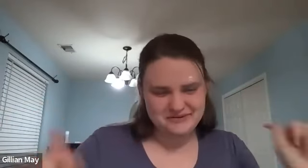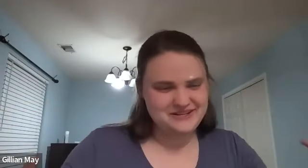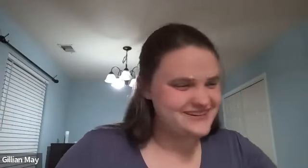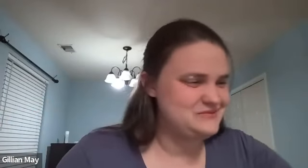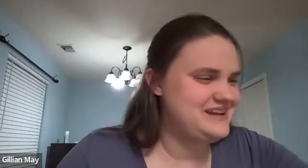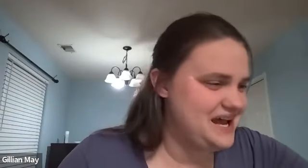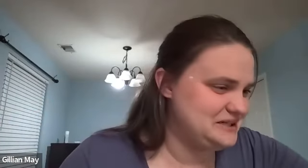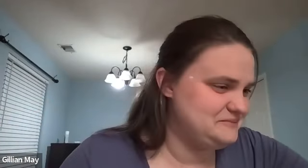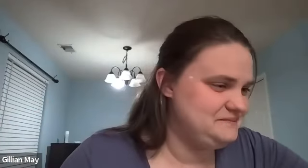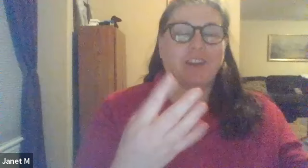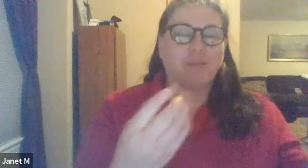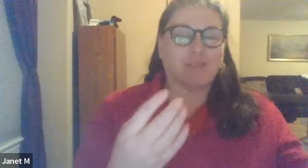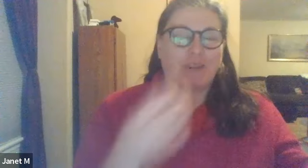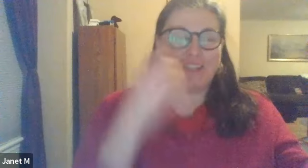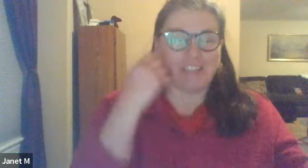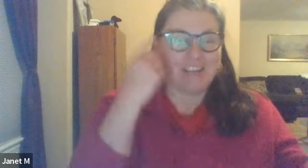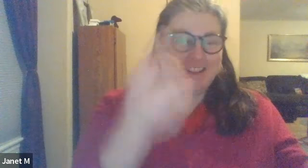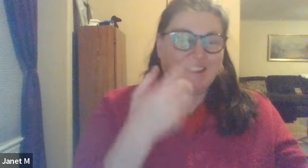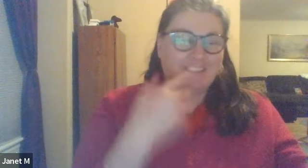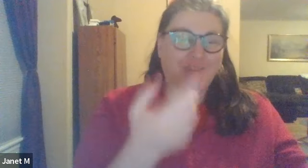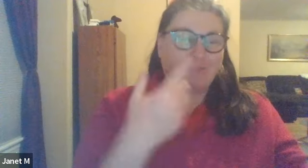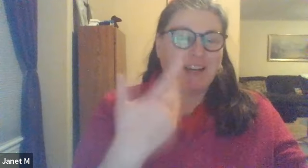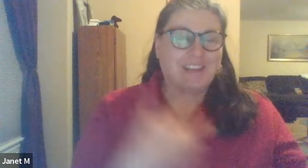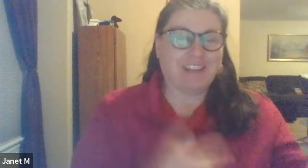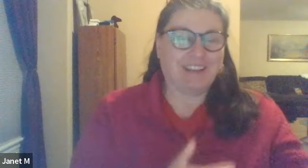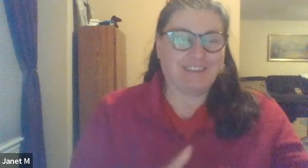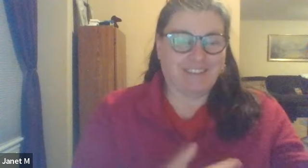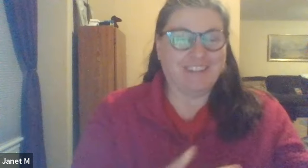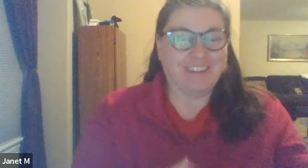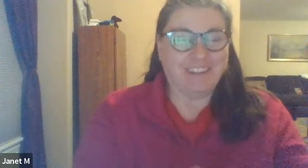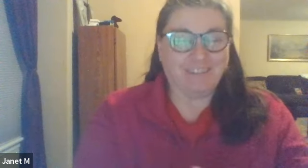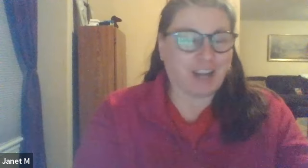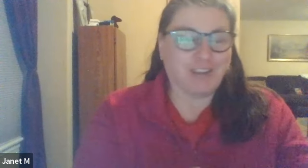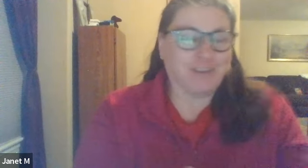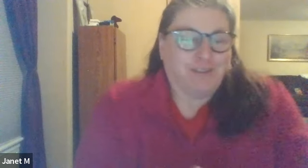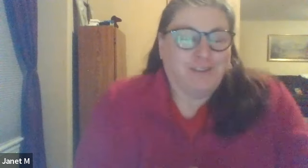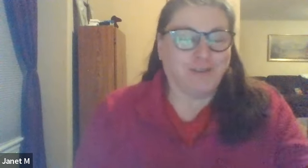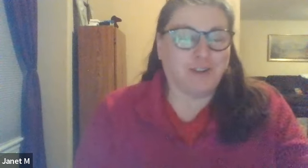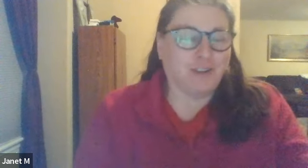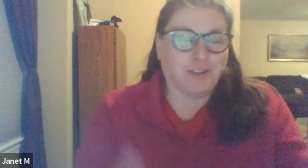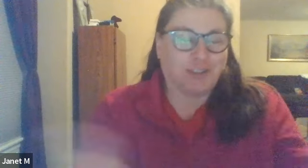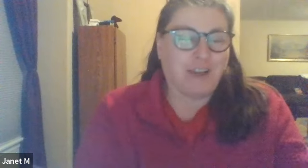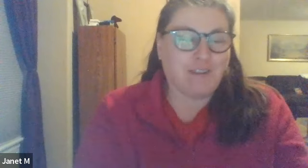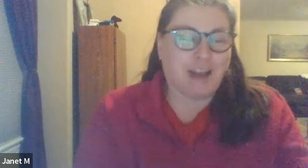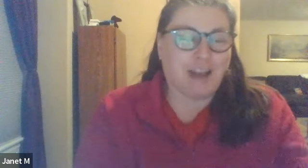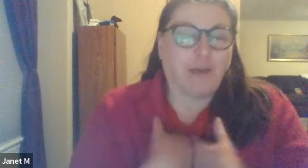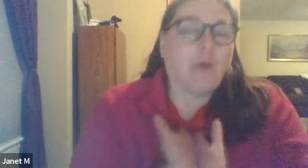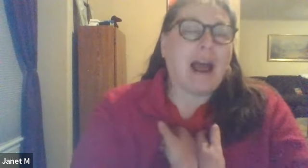we're good. We I got can it. do the numbers, but is reading which you don't do only because you don't have any. I